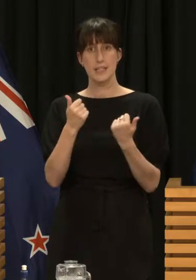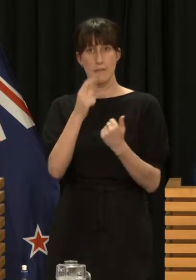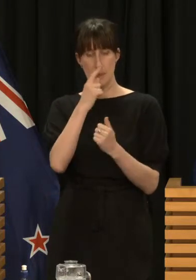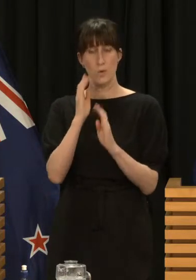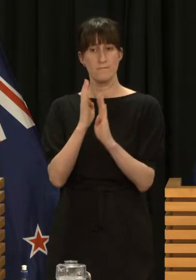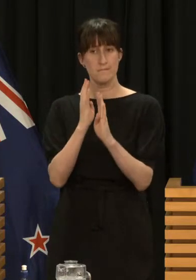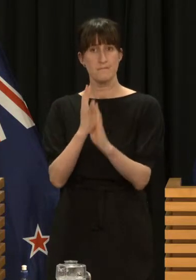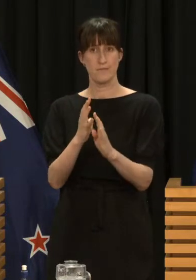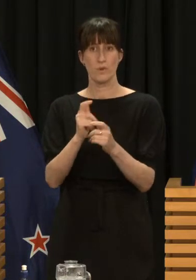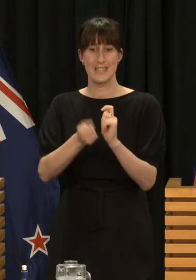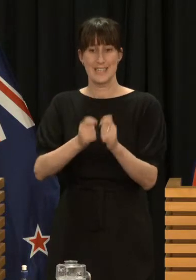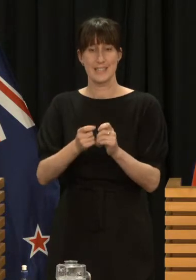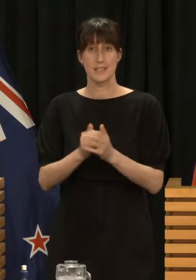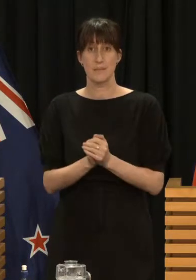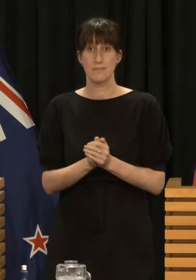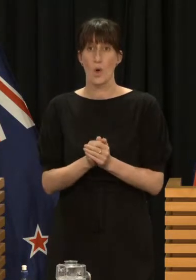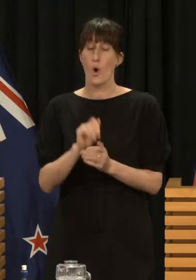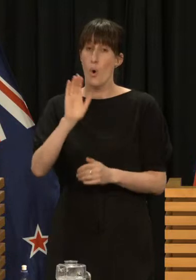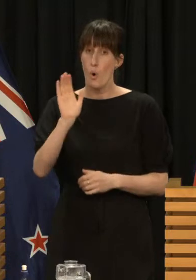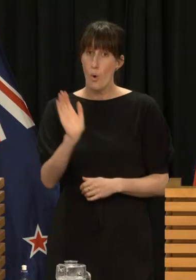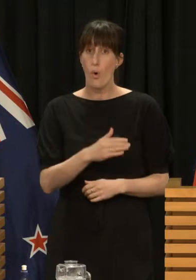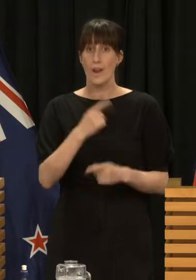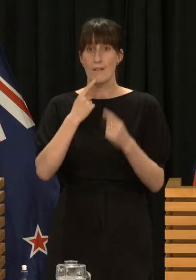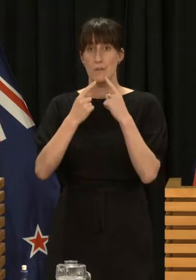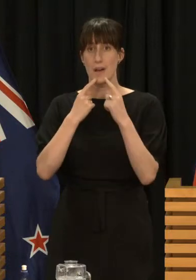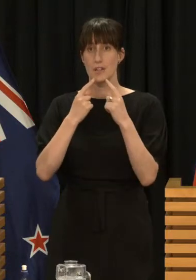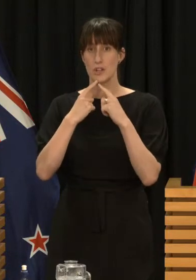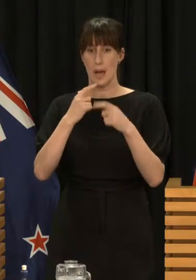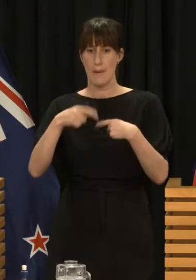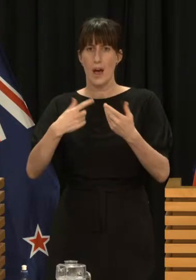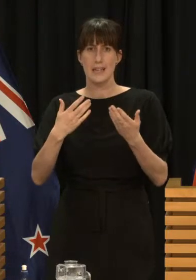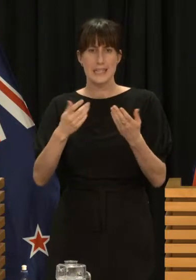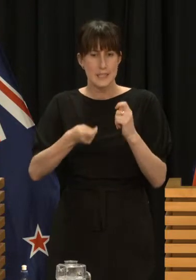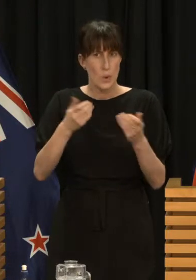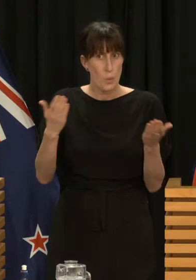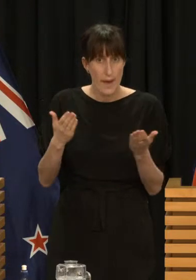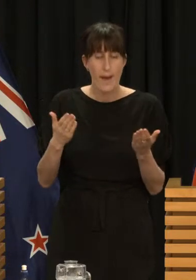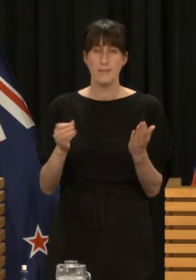sites in Auckland is available on the Auckland Regional Public Health website.